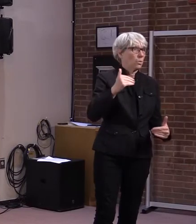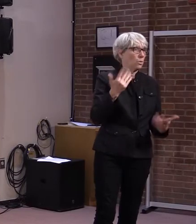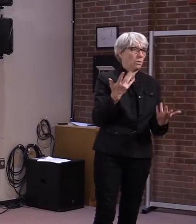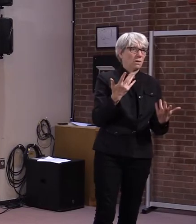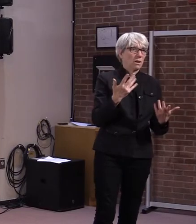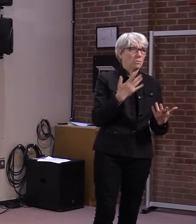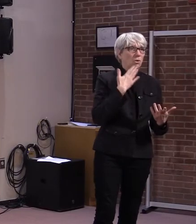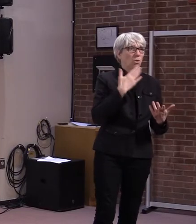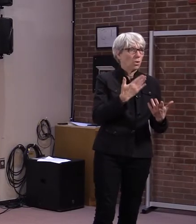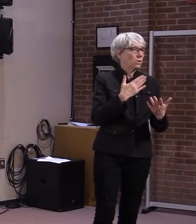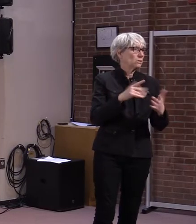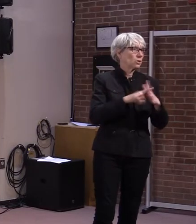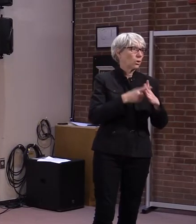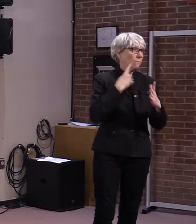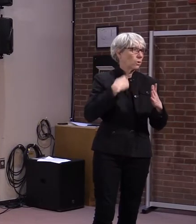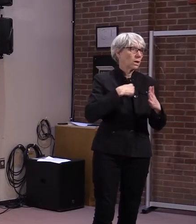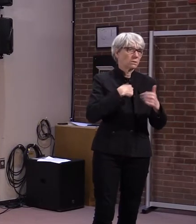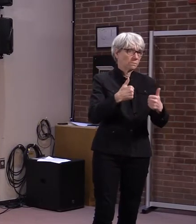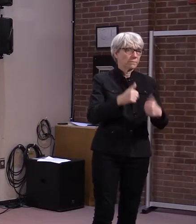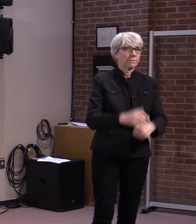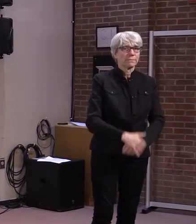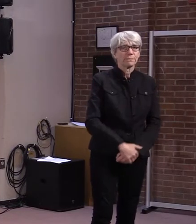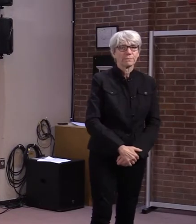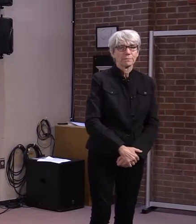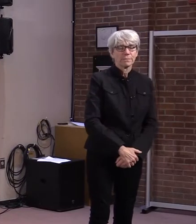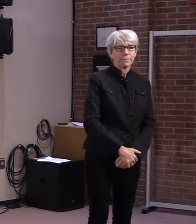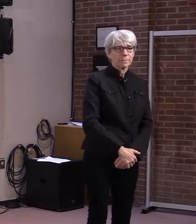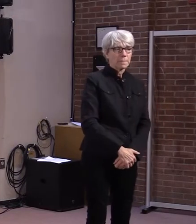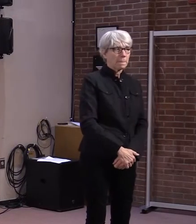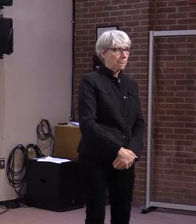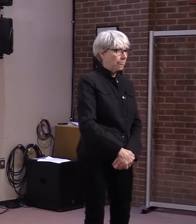it's a good place to be as a state.